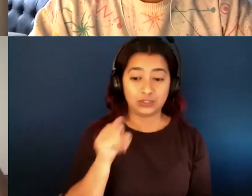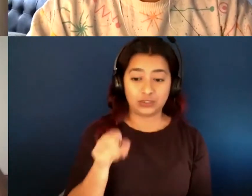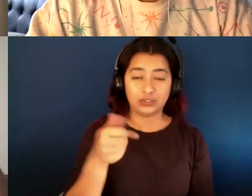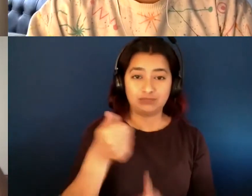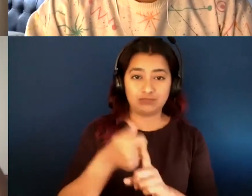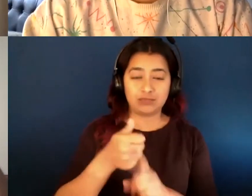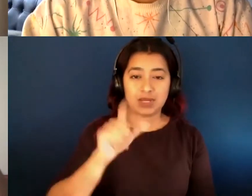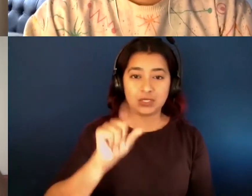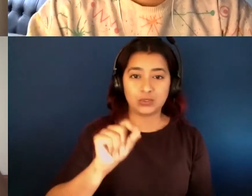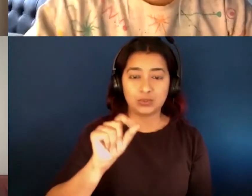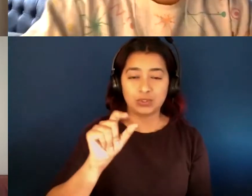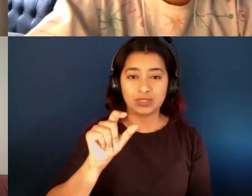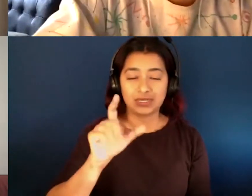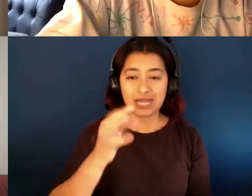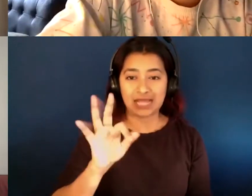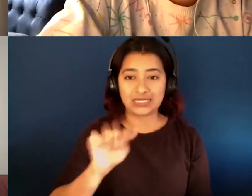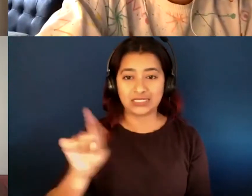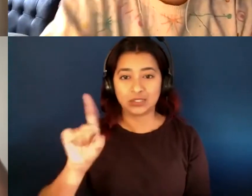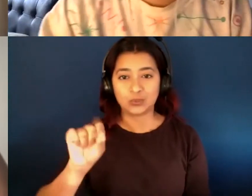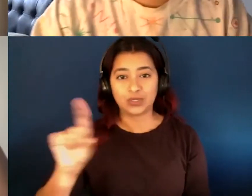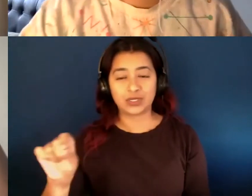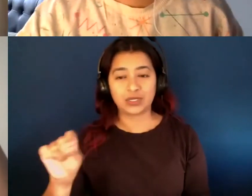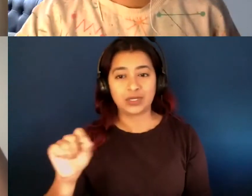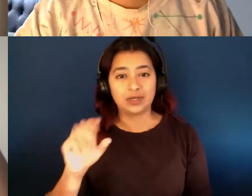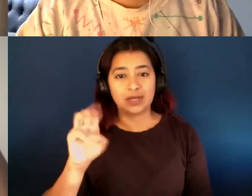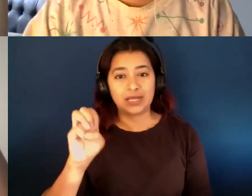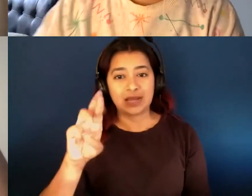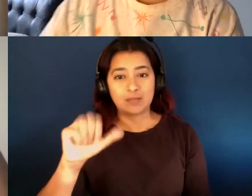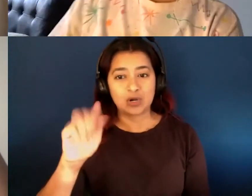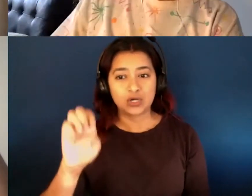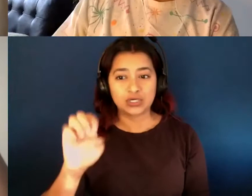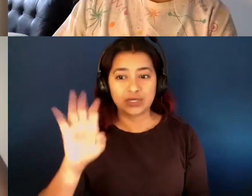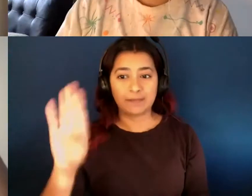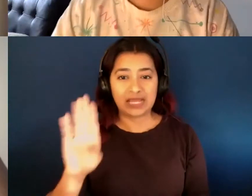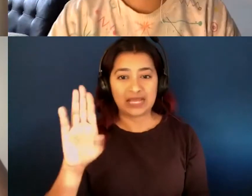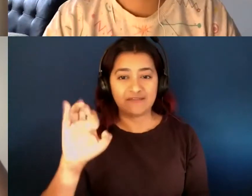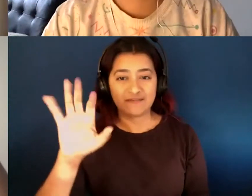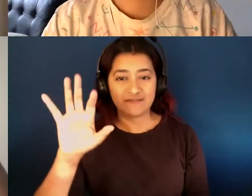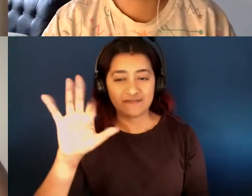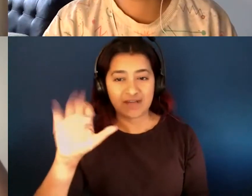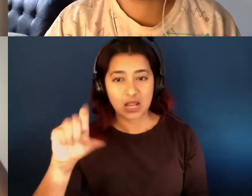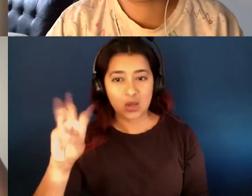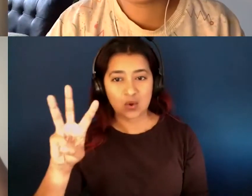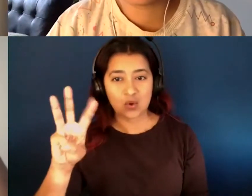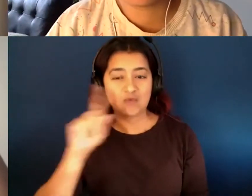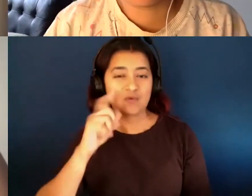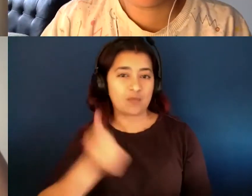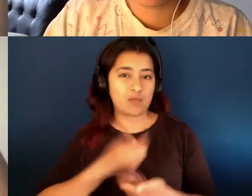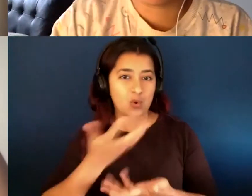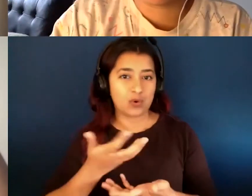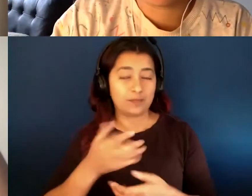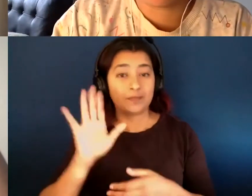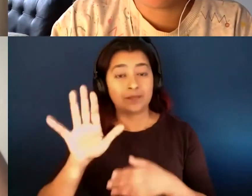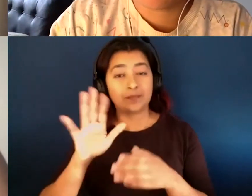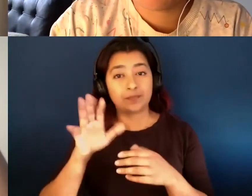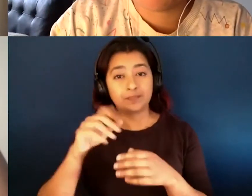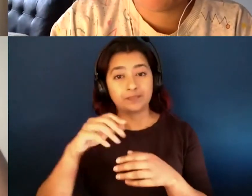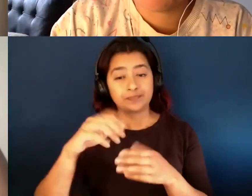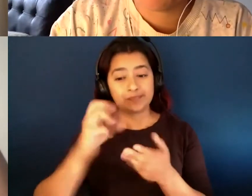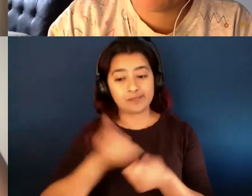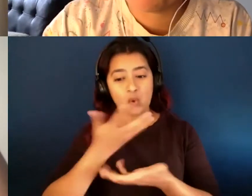Emerge Surface B Fellow at the Poetry Project. Her writing appears in Zoe Glacia,